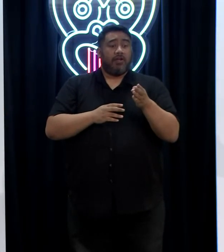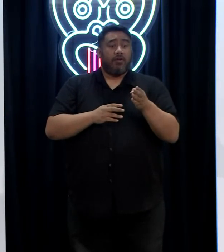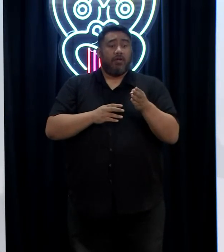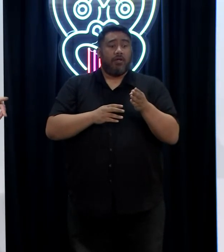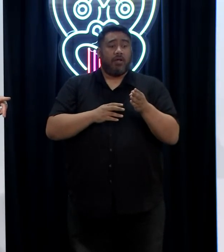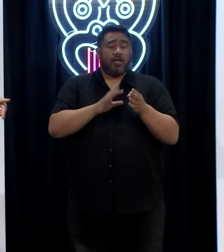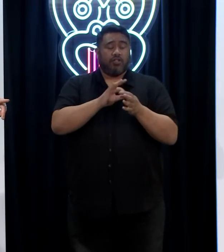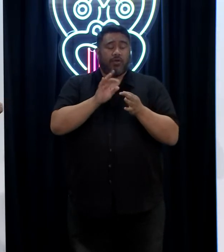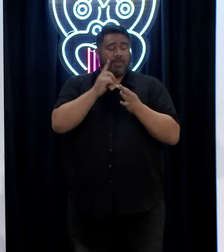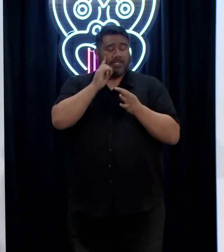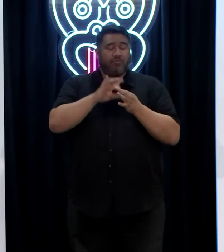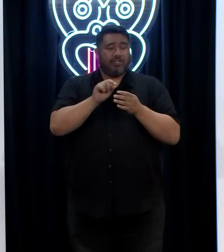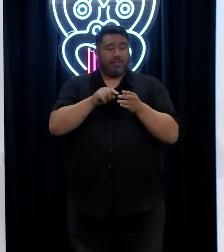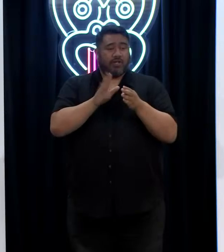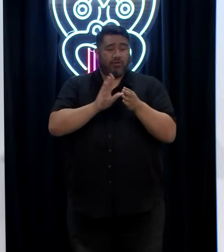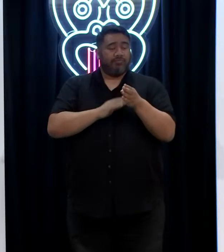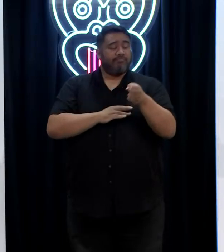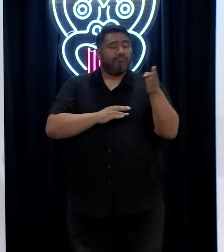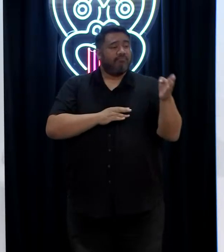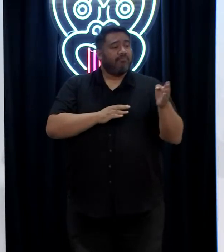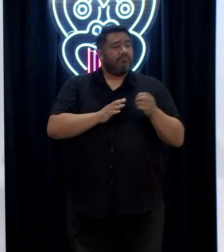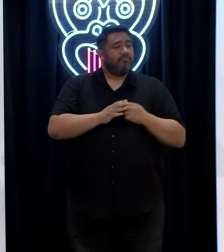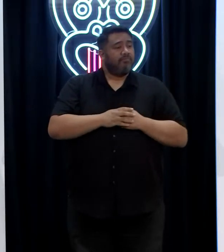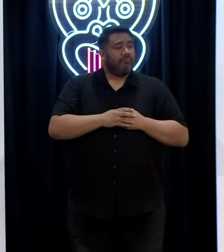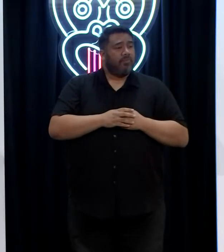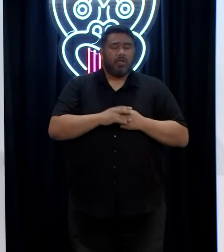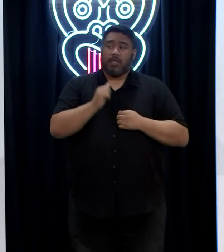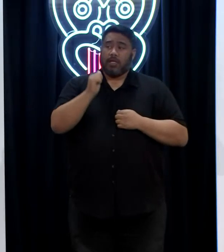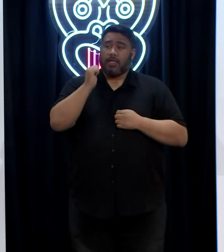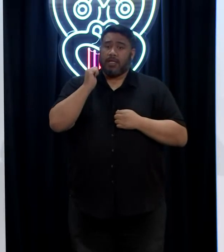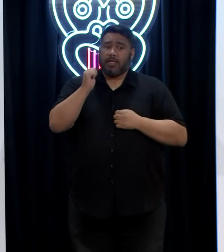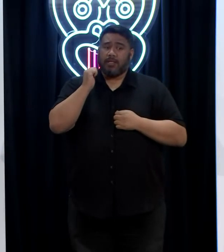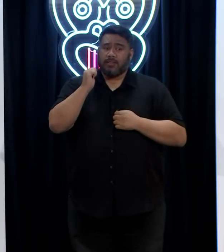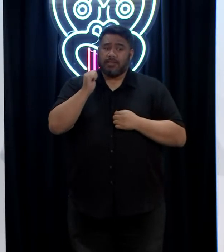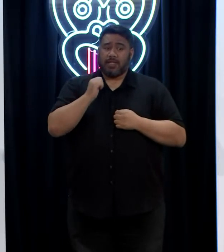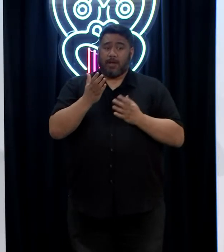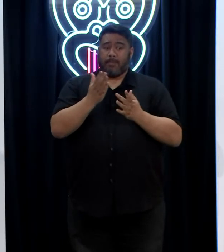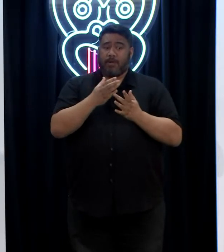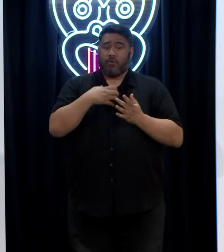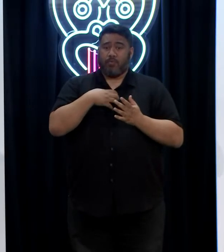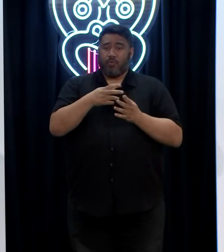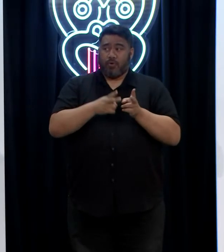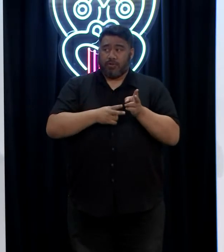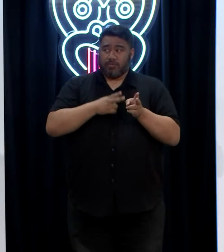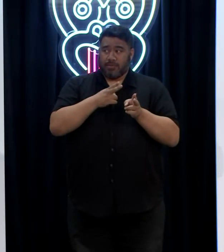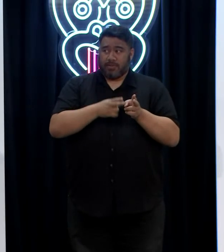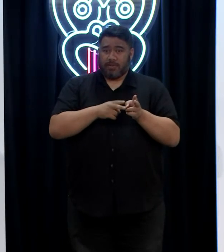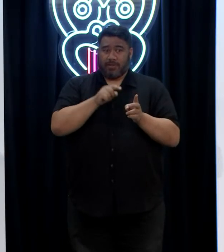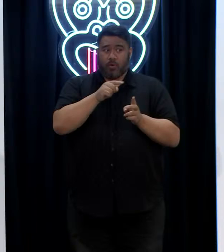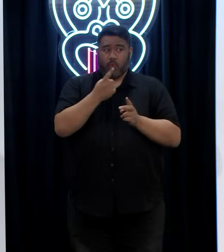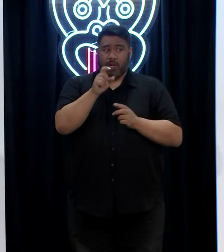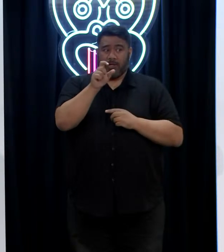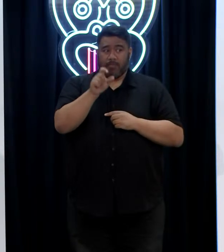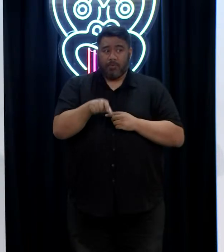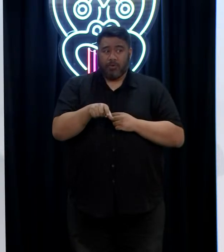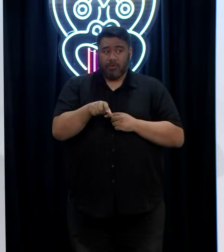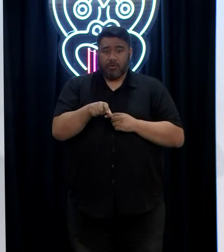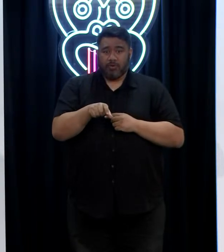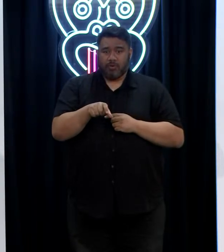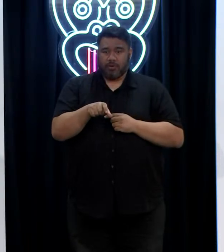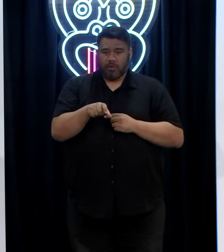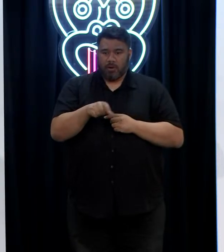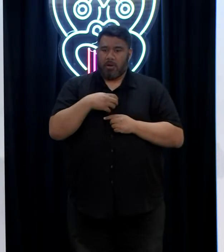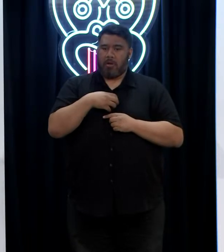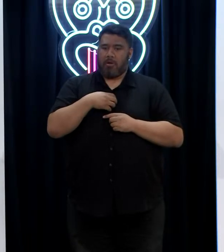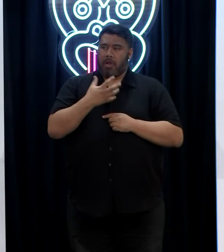No, I don't think it is. We'll just give everyone a go. There was a case yesterday at a Middlemore hospital patient who tested positive, and